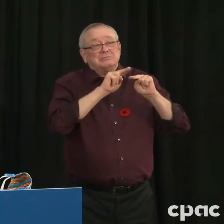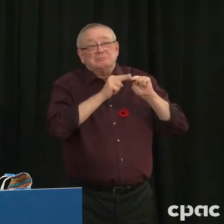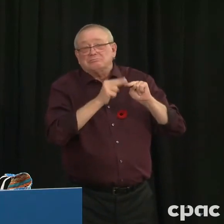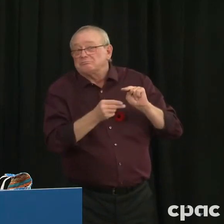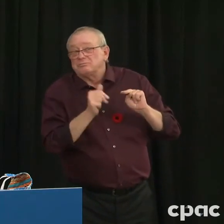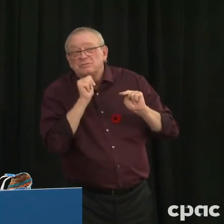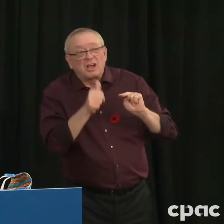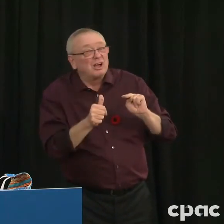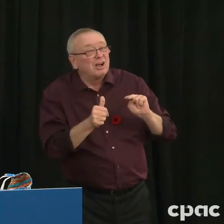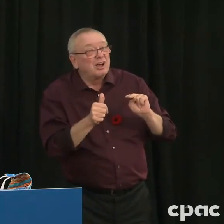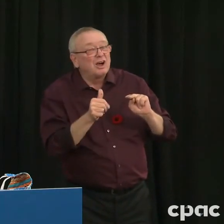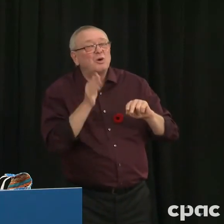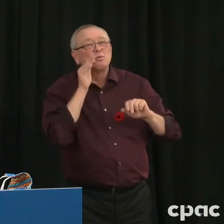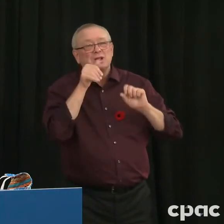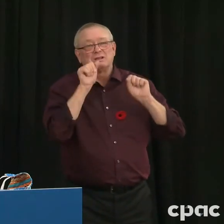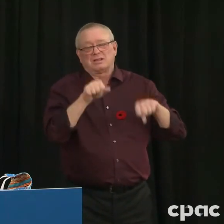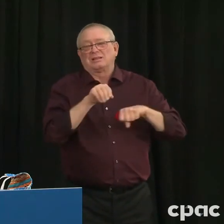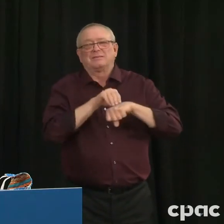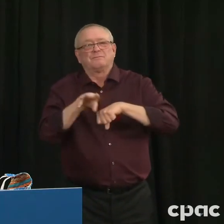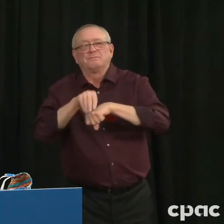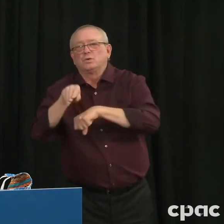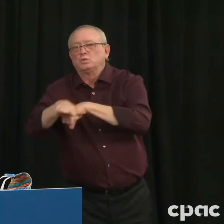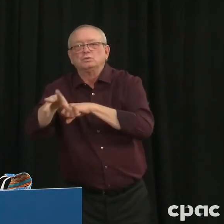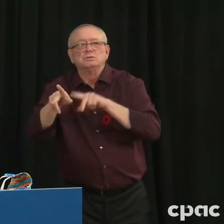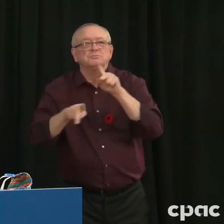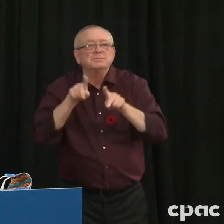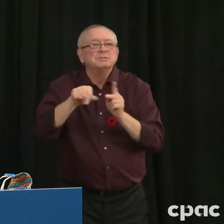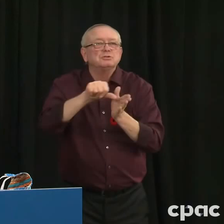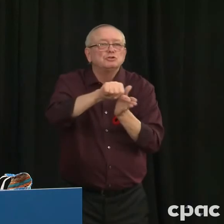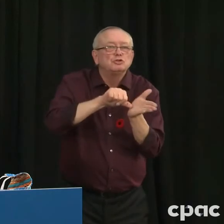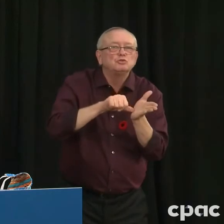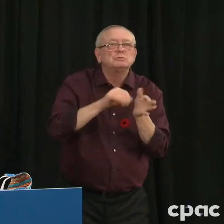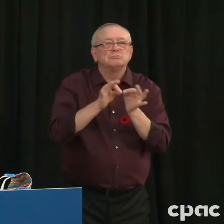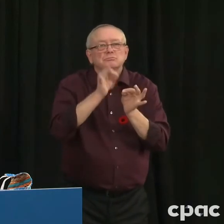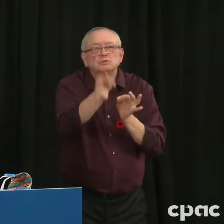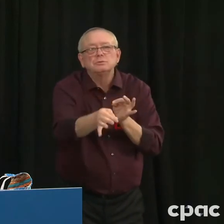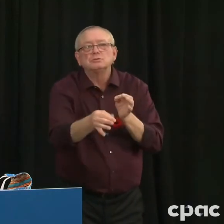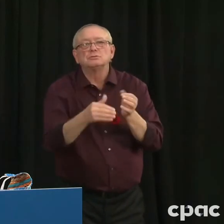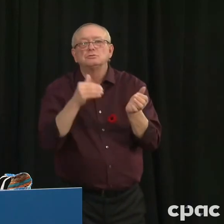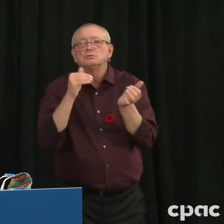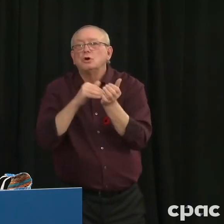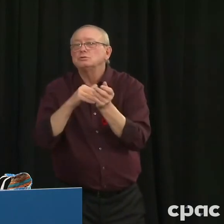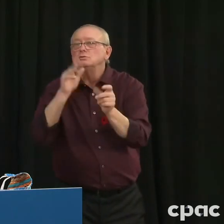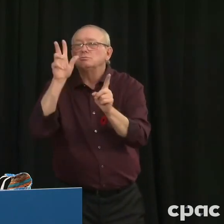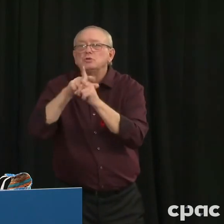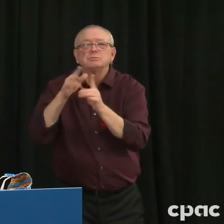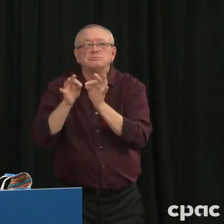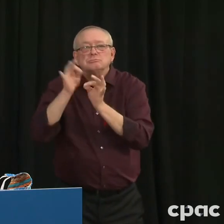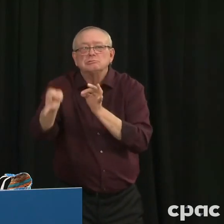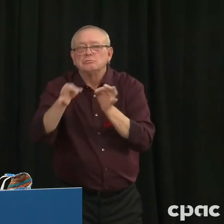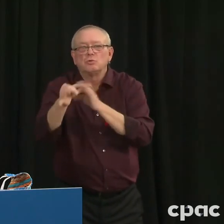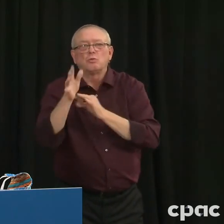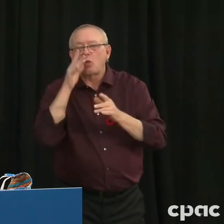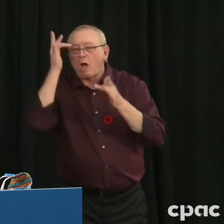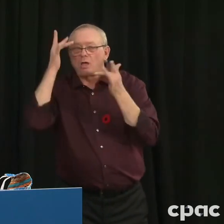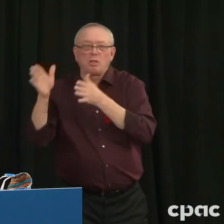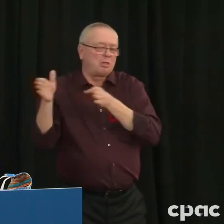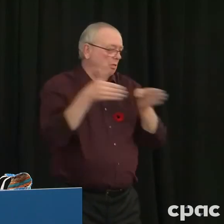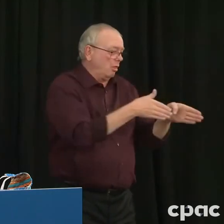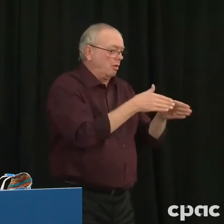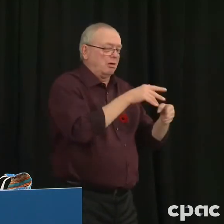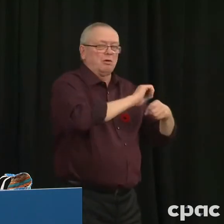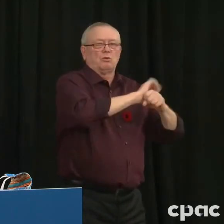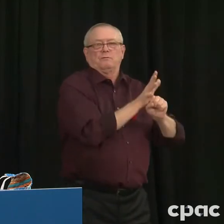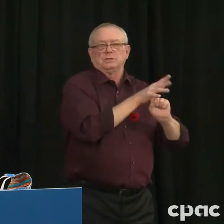health services. It generally takes 1 to 2 weeks to see the impact of new measures like the ones that Alberta announced